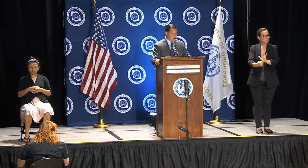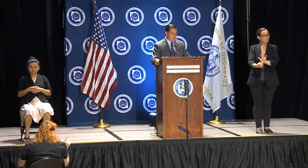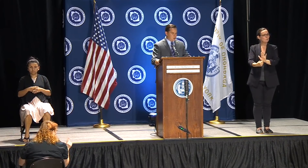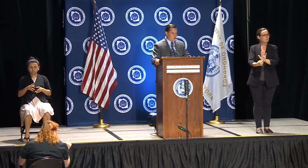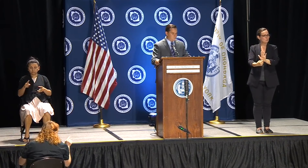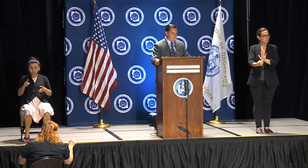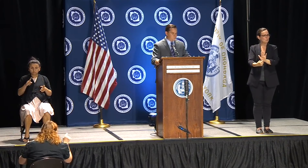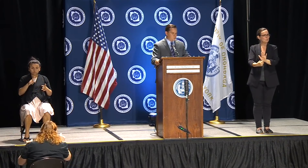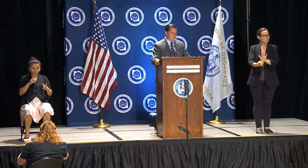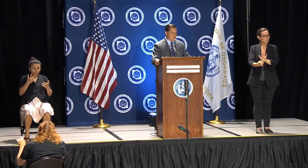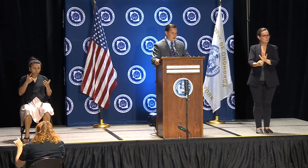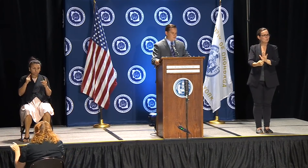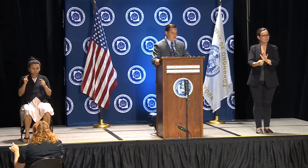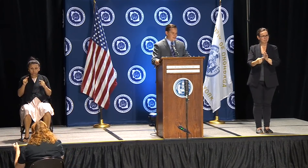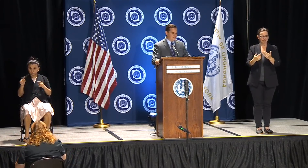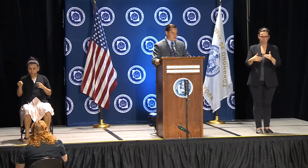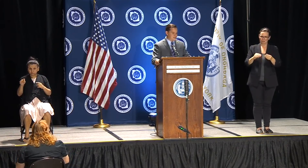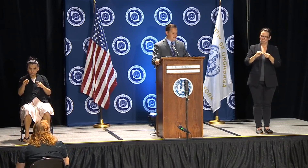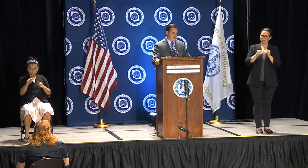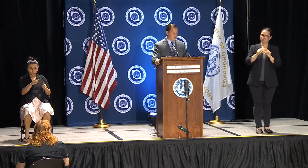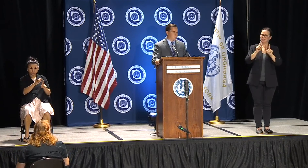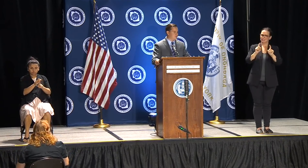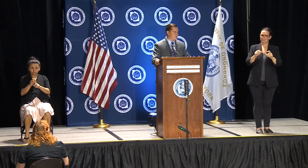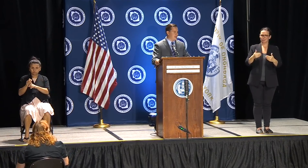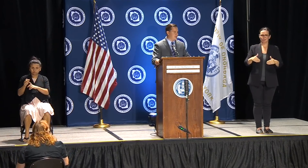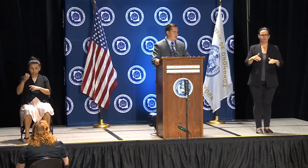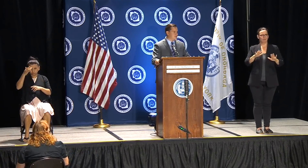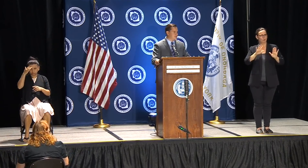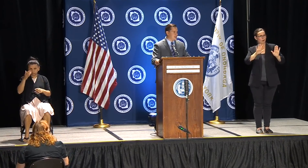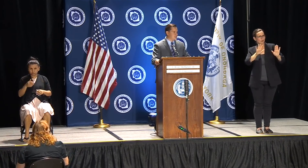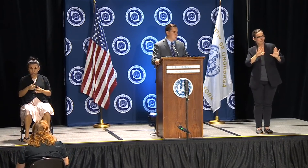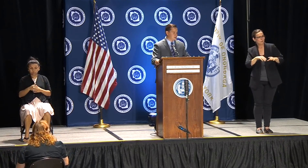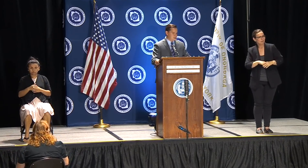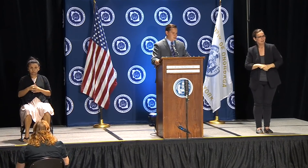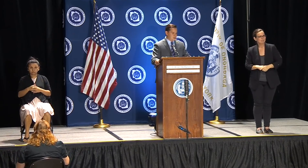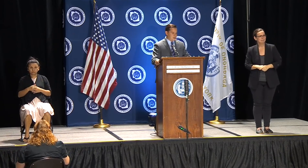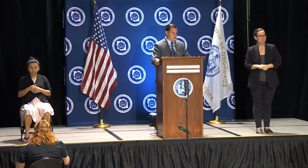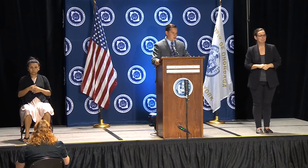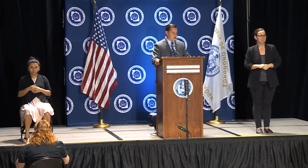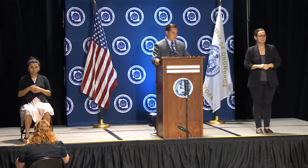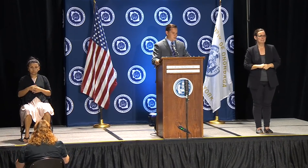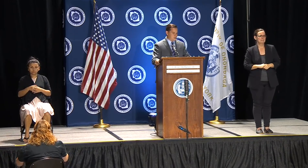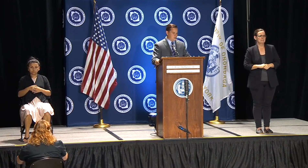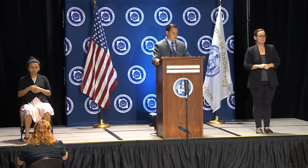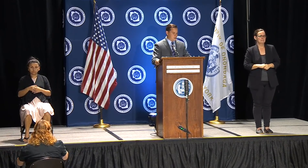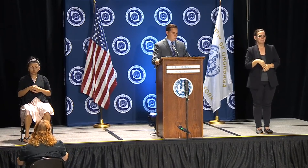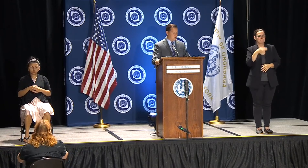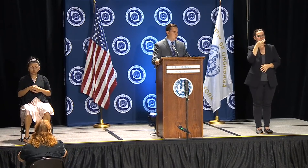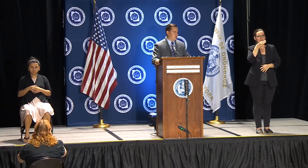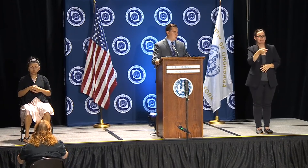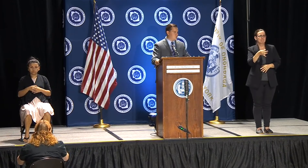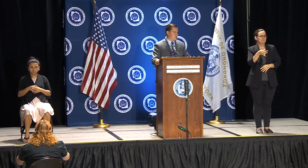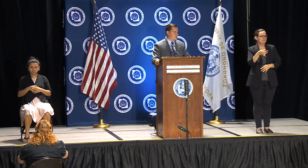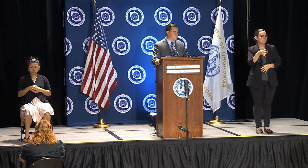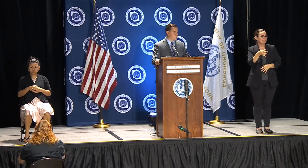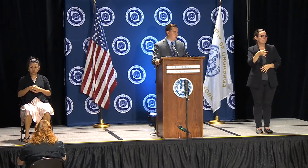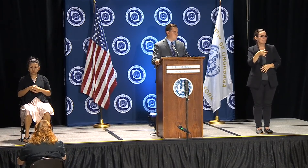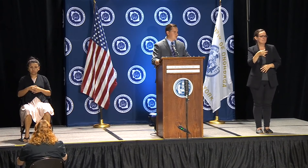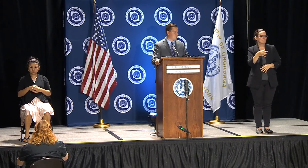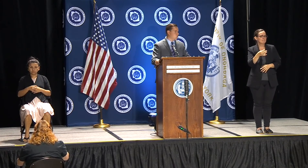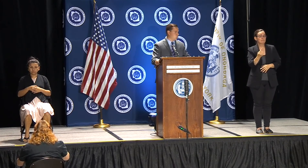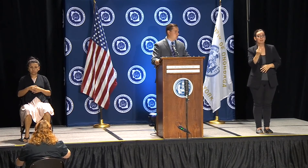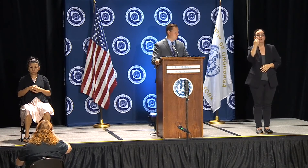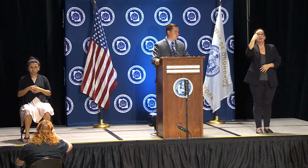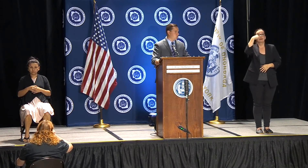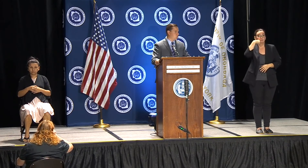to, when we have a test that's as accurate as a diagnostic test, and it costs $100 less per